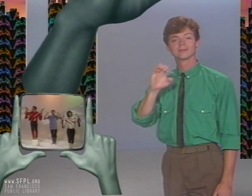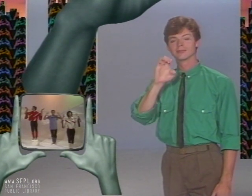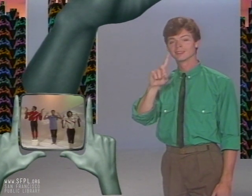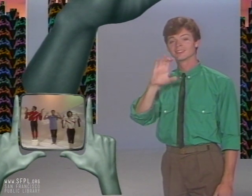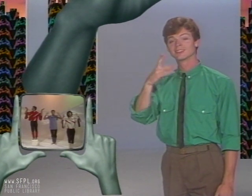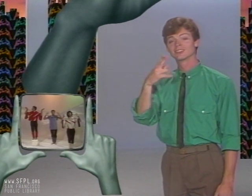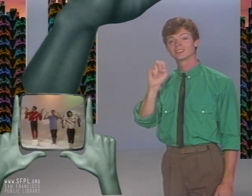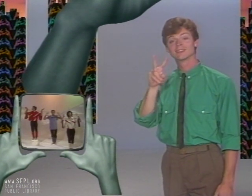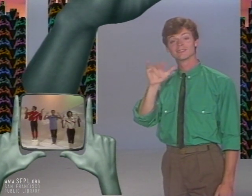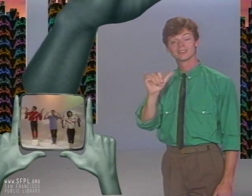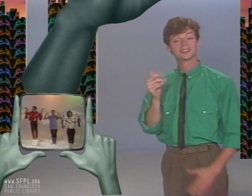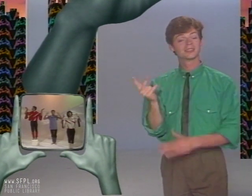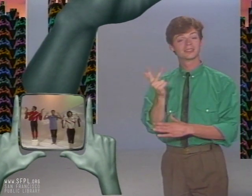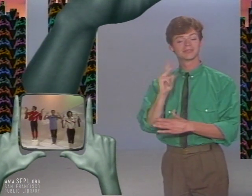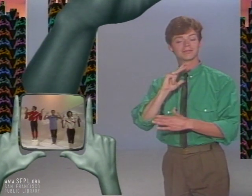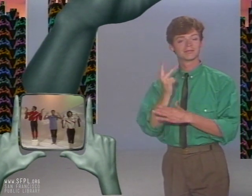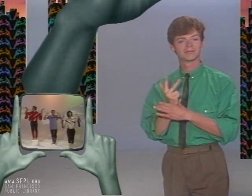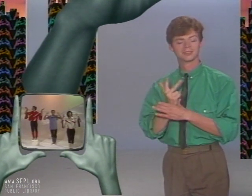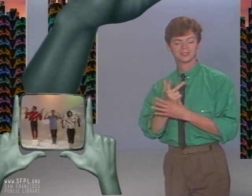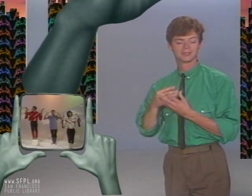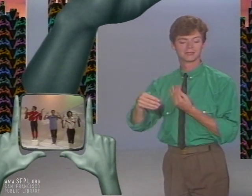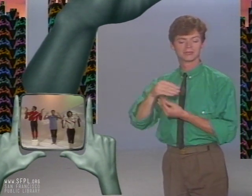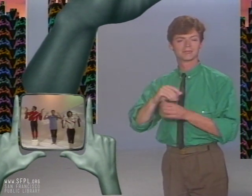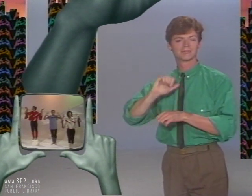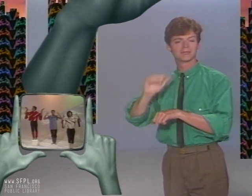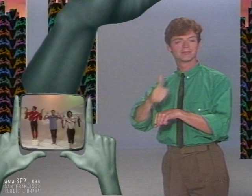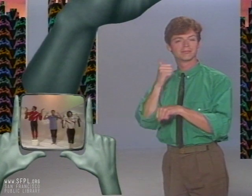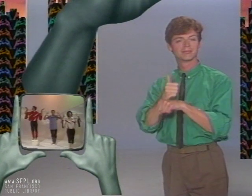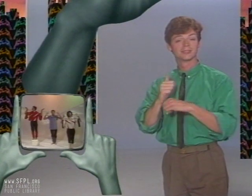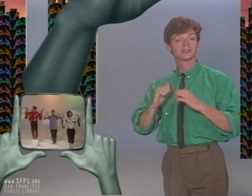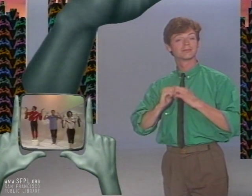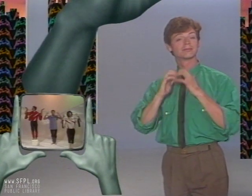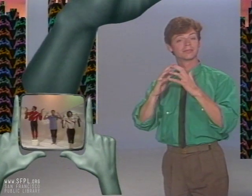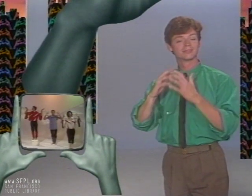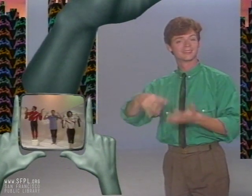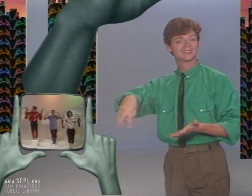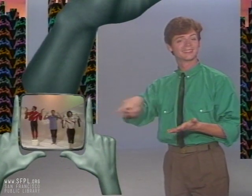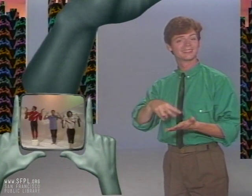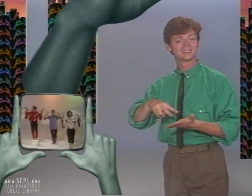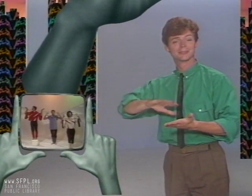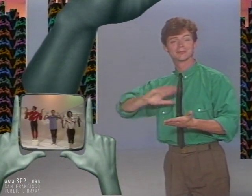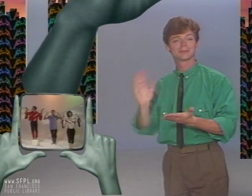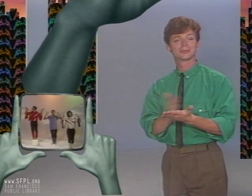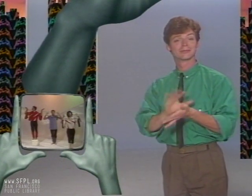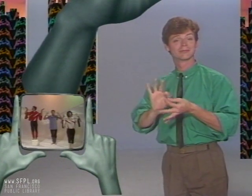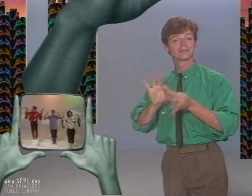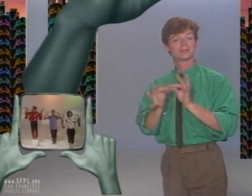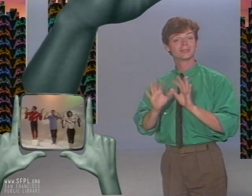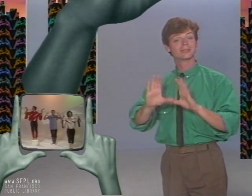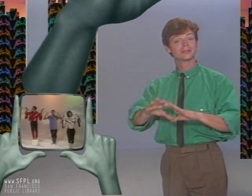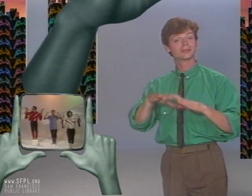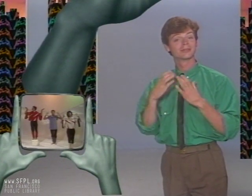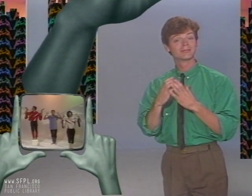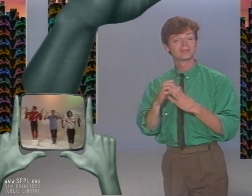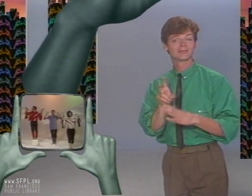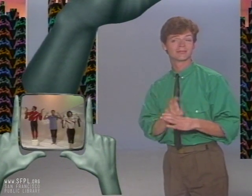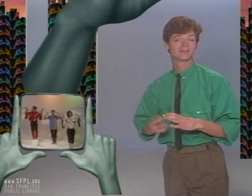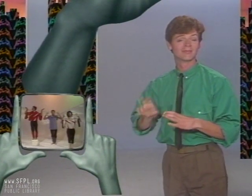love of music and sign language has led them to combine dance, sign language, and music to make a show that bridges the gap between